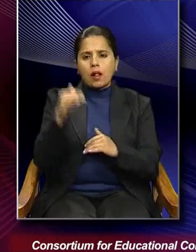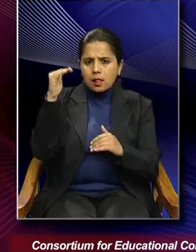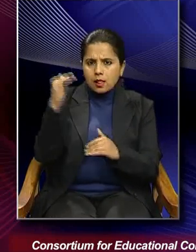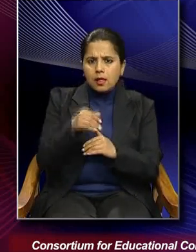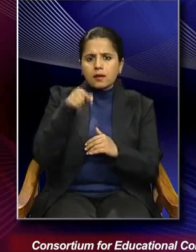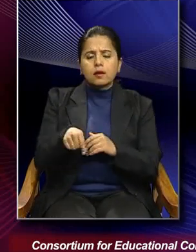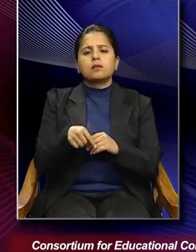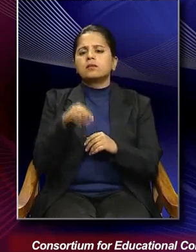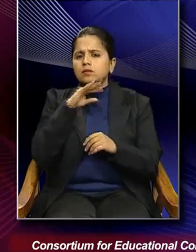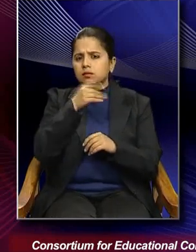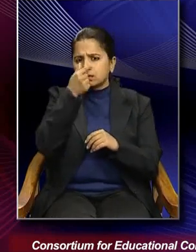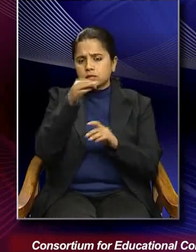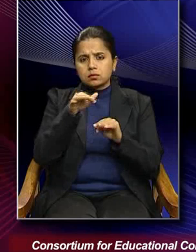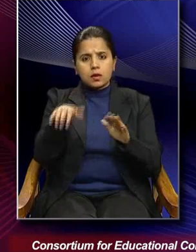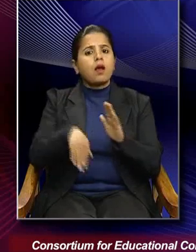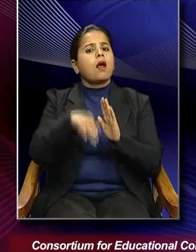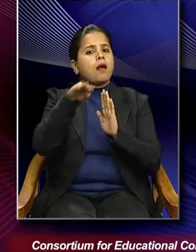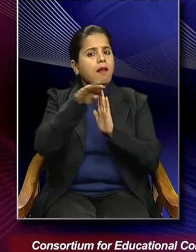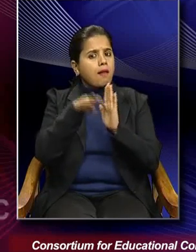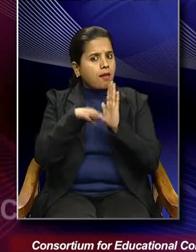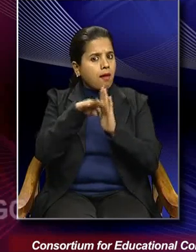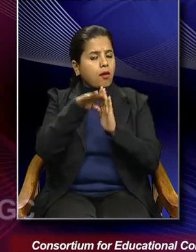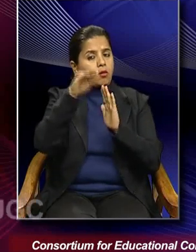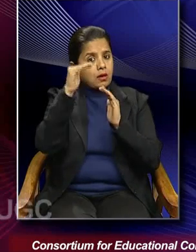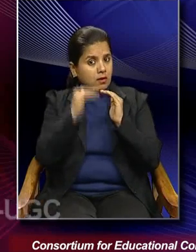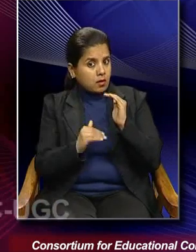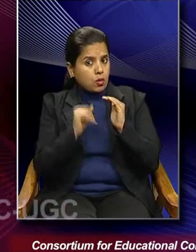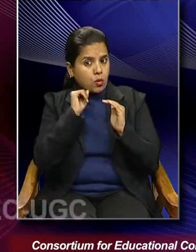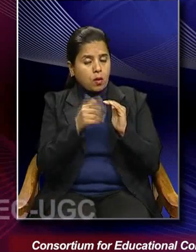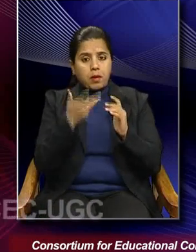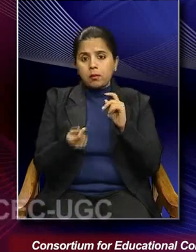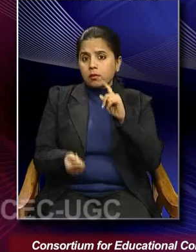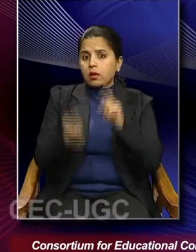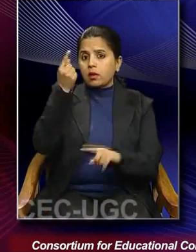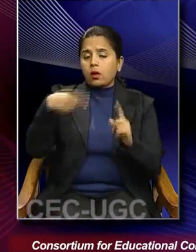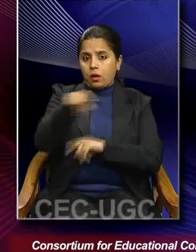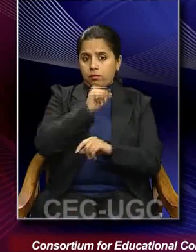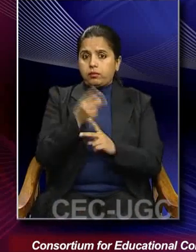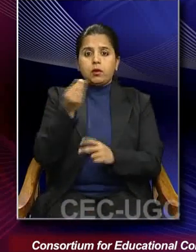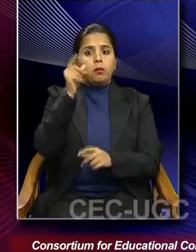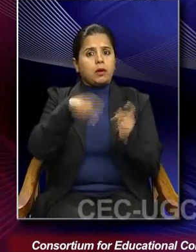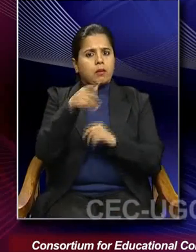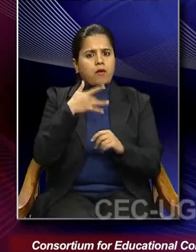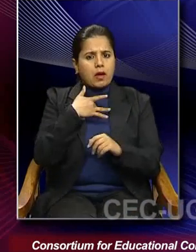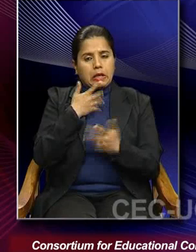pollution levels and increased transportation cost may leave some of the people worse